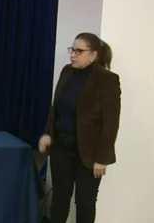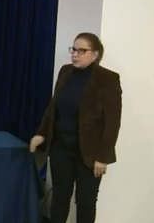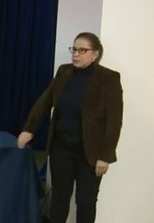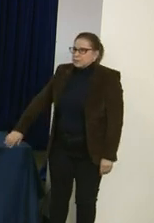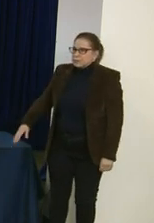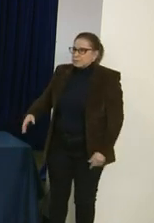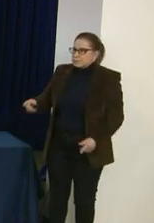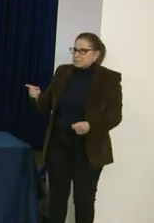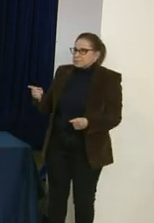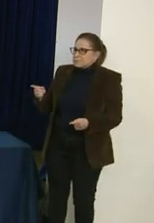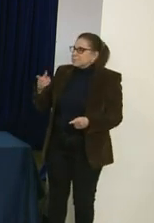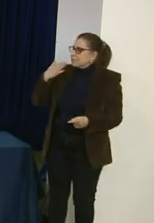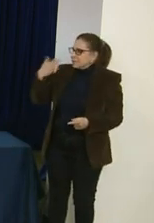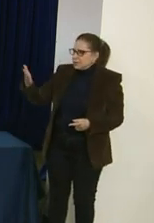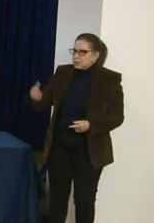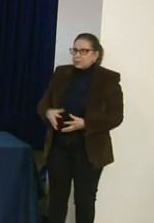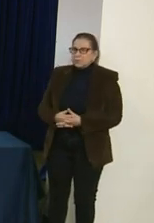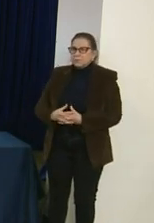is on the line.